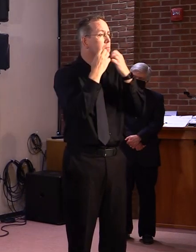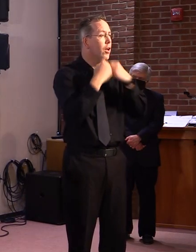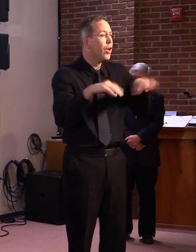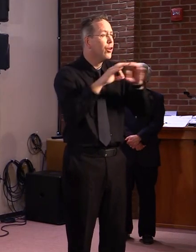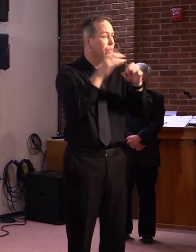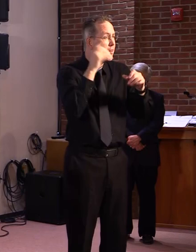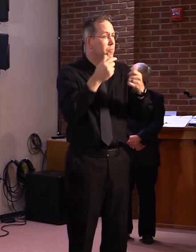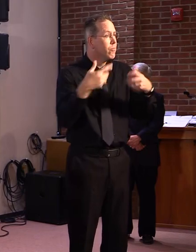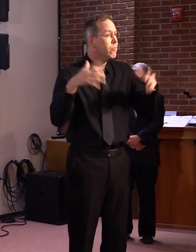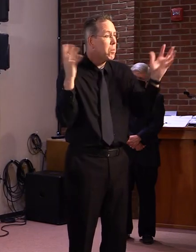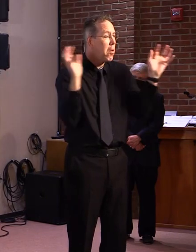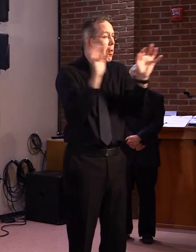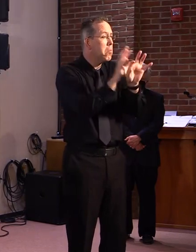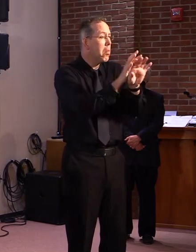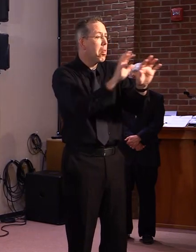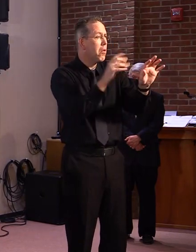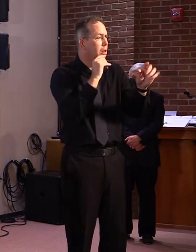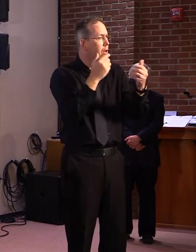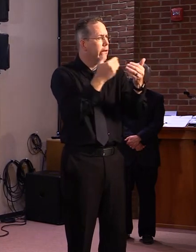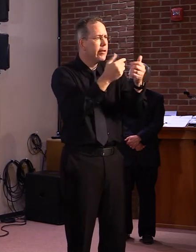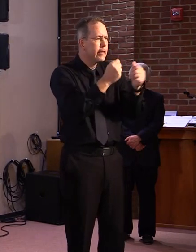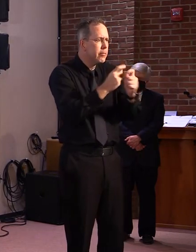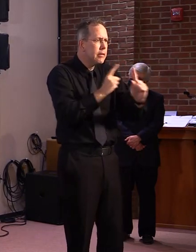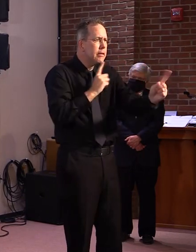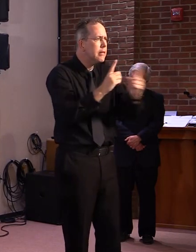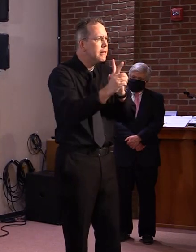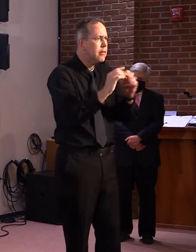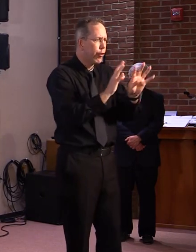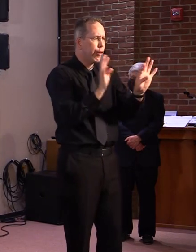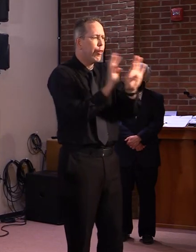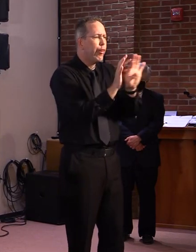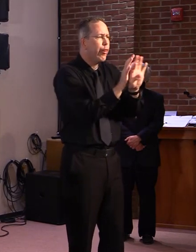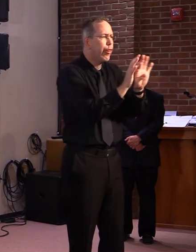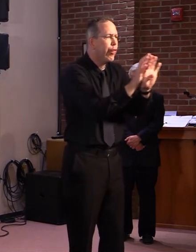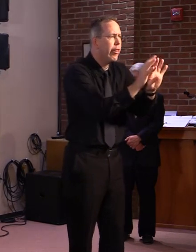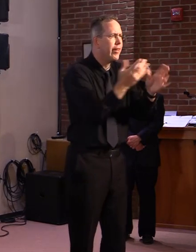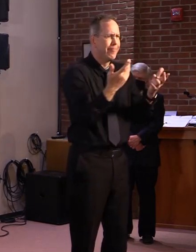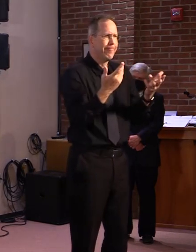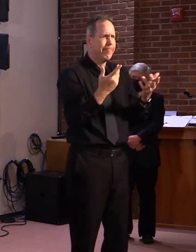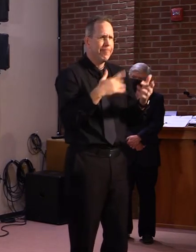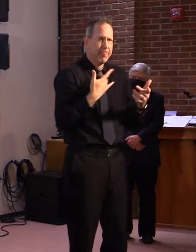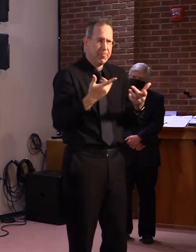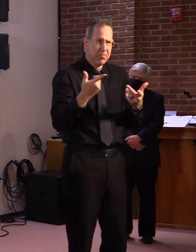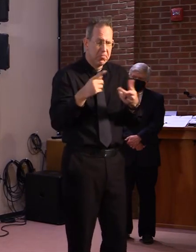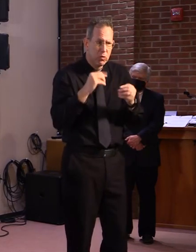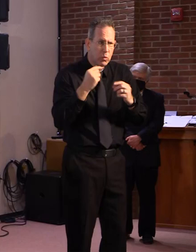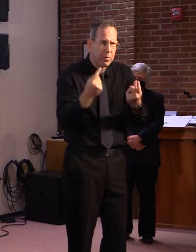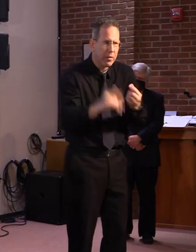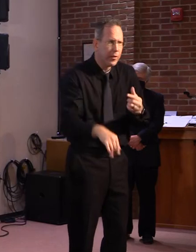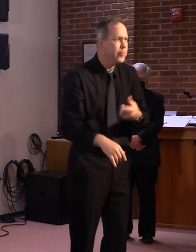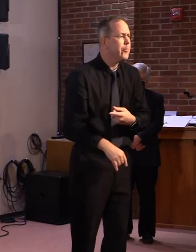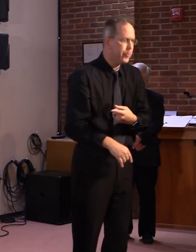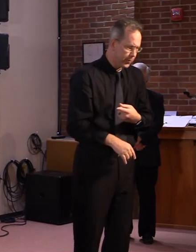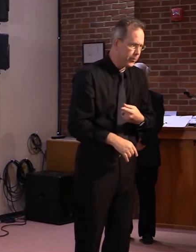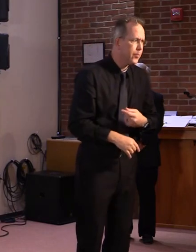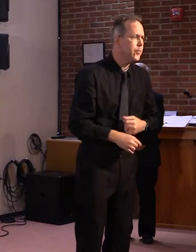the other responses, and we are just asking them. We don't want to go out and arrest everyone and cause